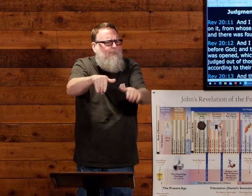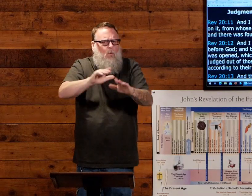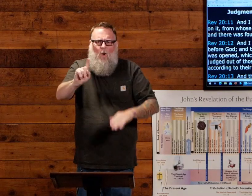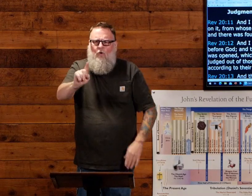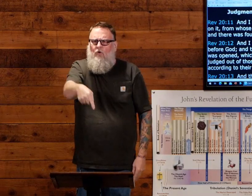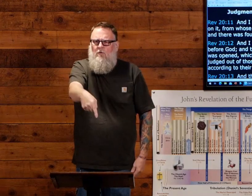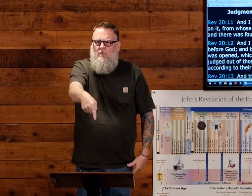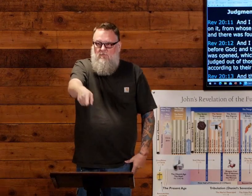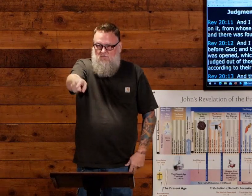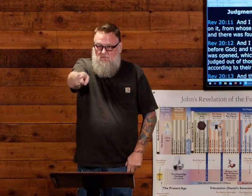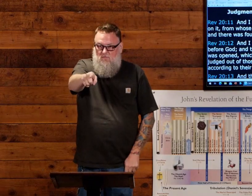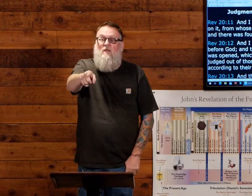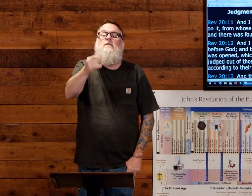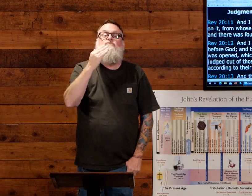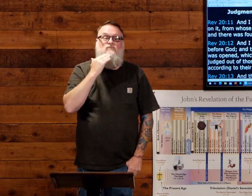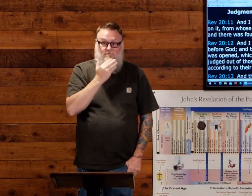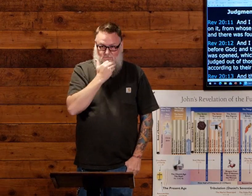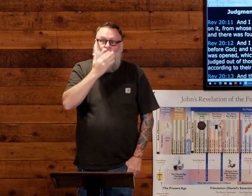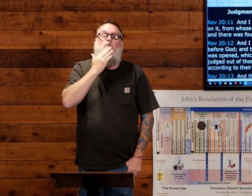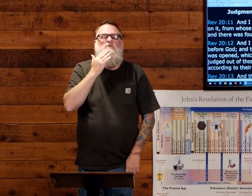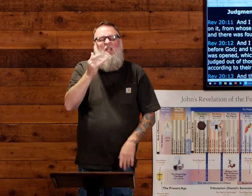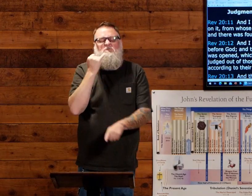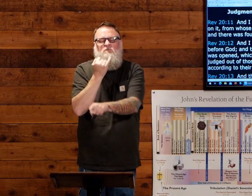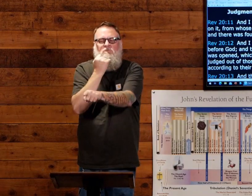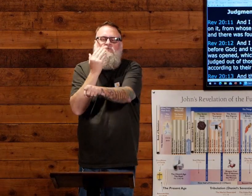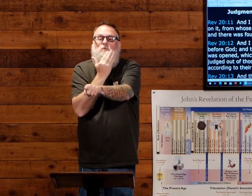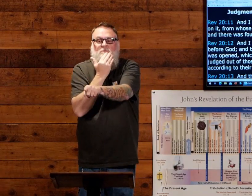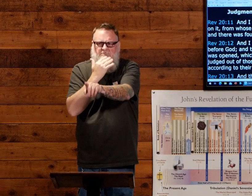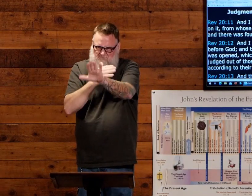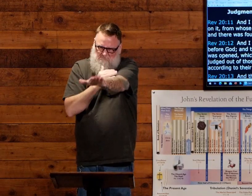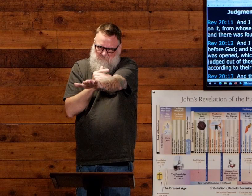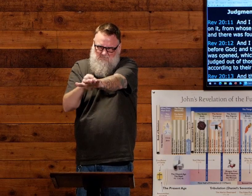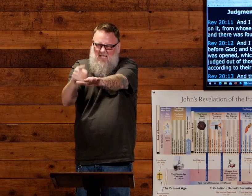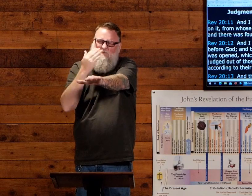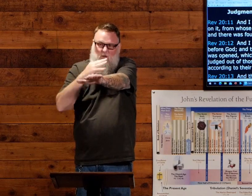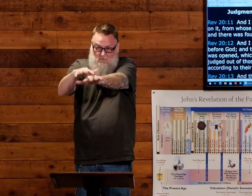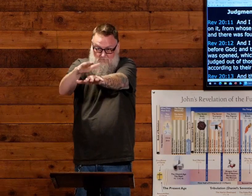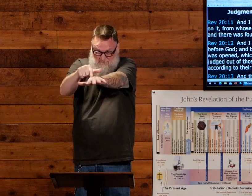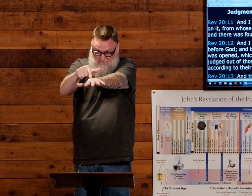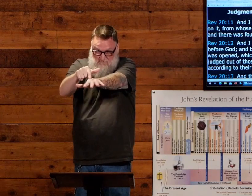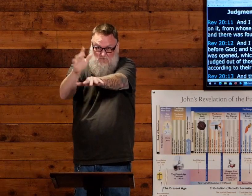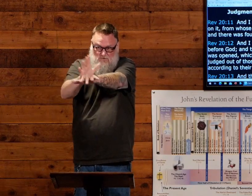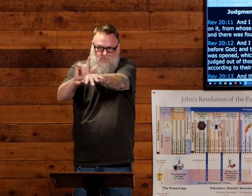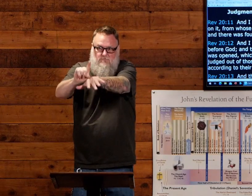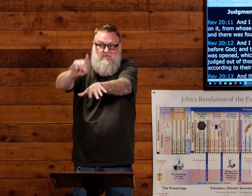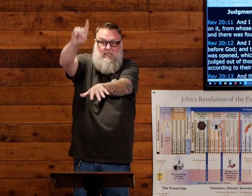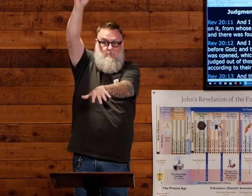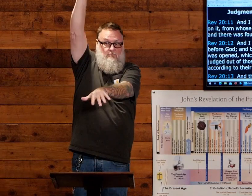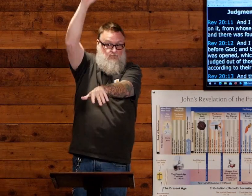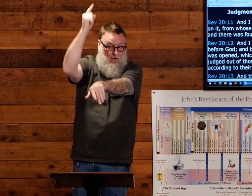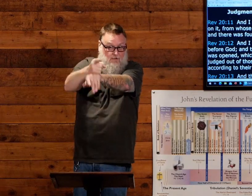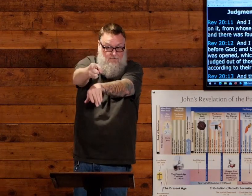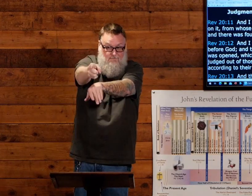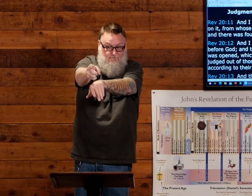where was he when he was buried? Jerusalem. Okay, in that area. And he